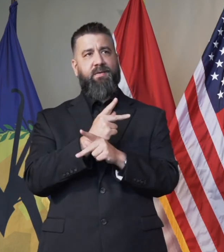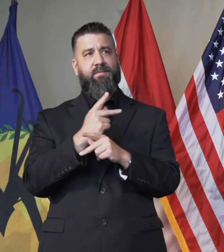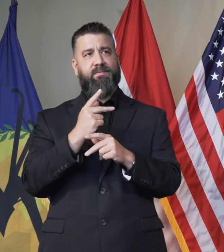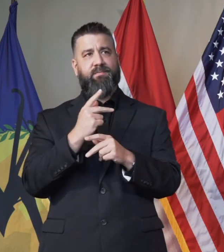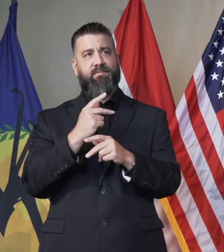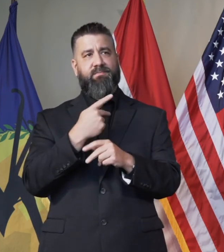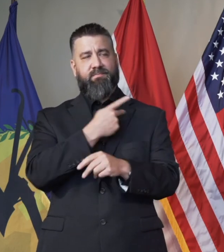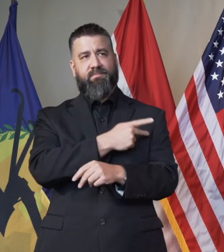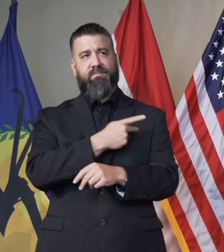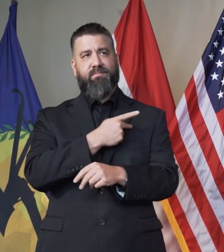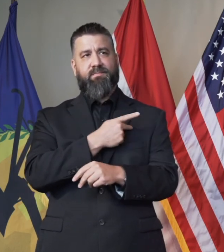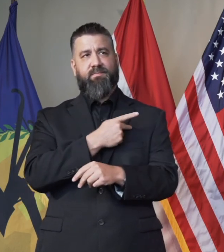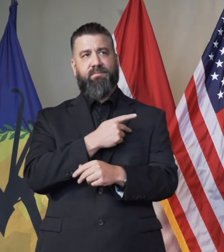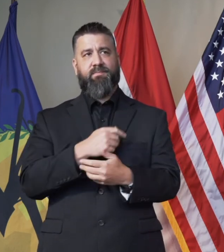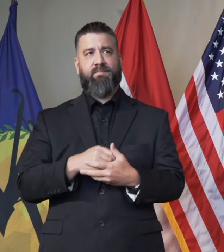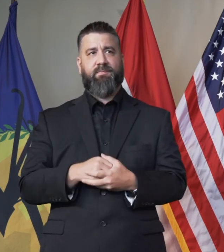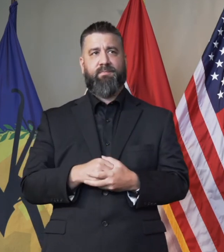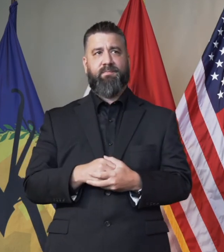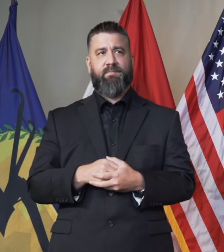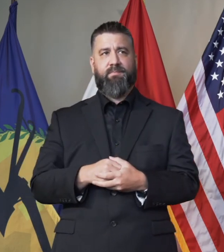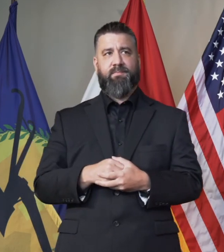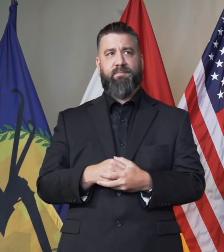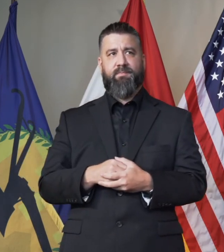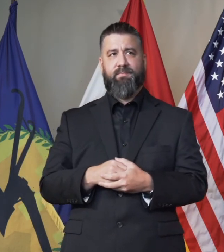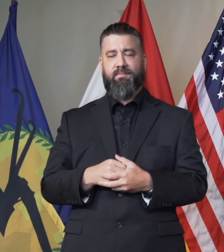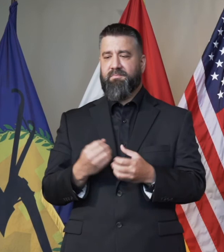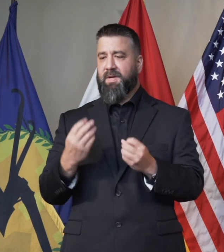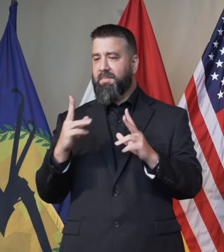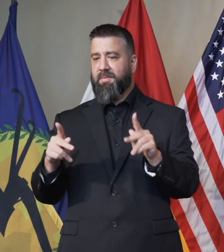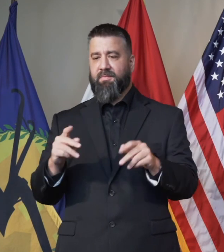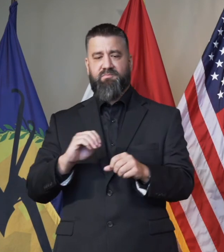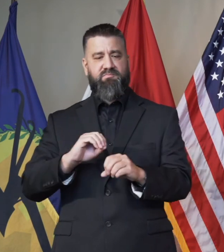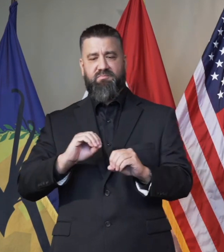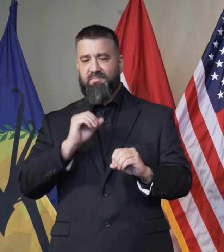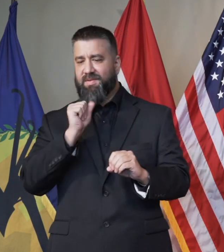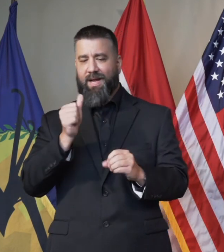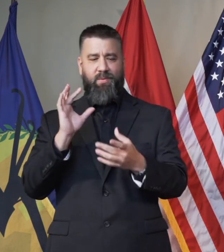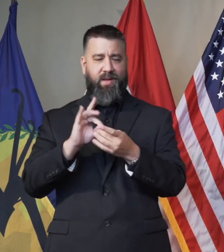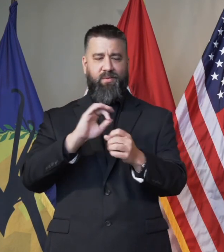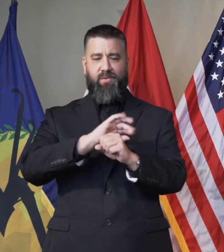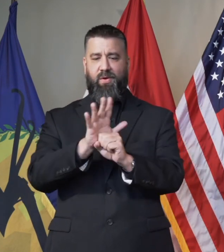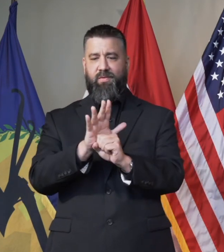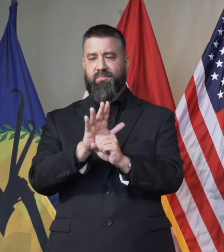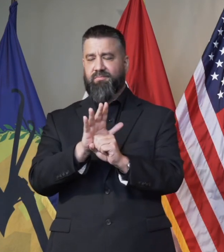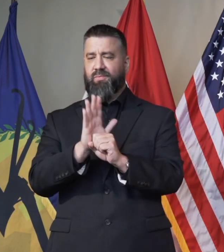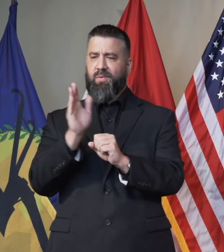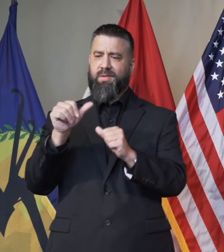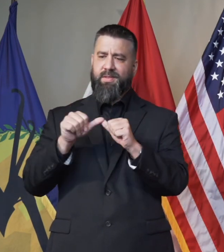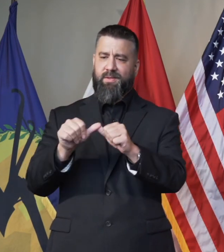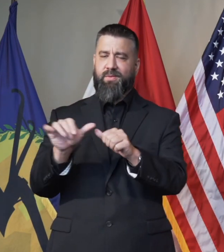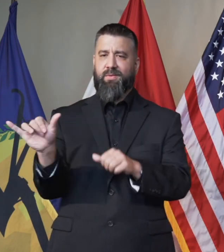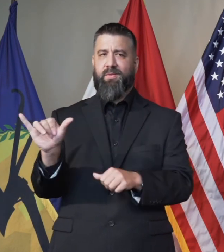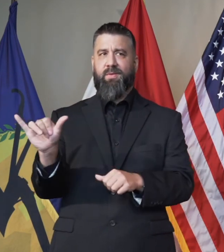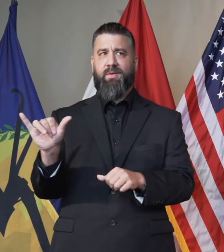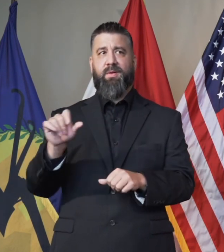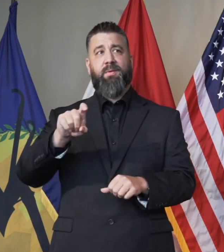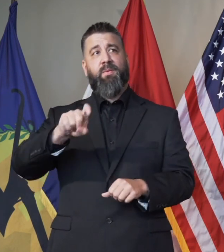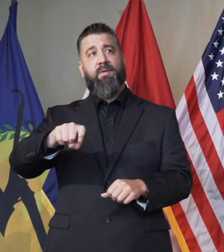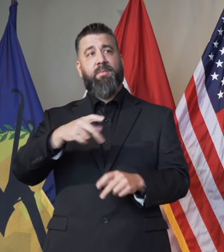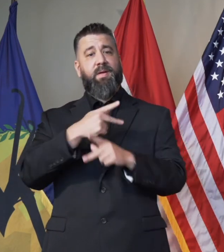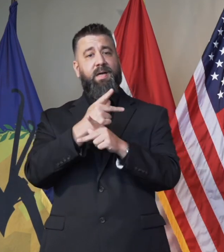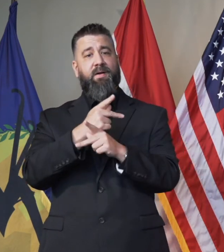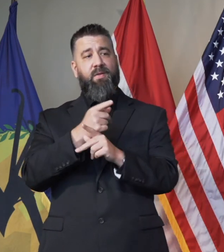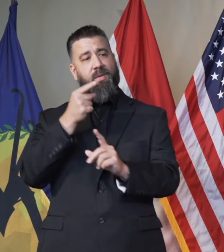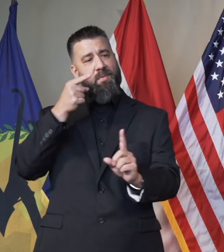problems, non-COVID related medical problems that come to our hospitals, and we continue to take care of them. But we have to be careful at pointing